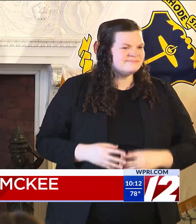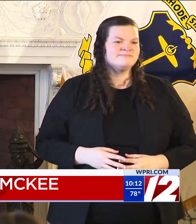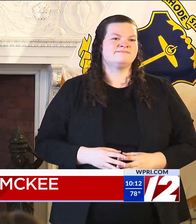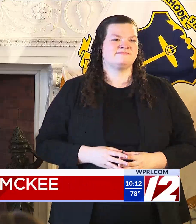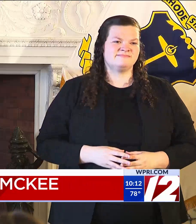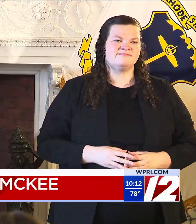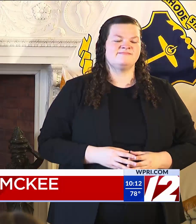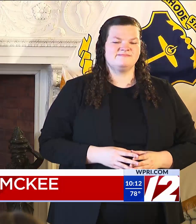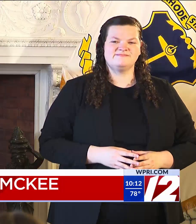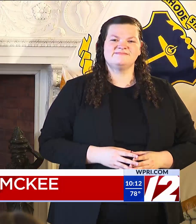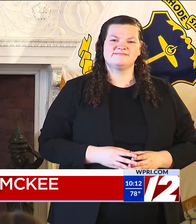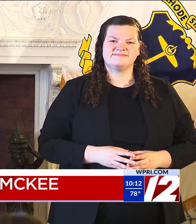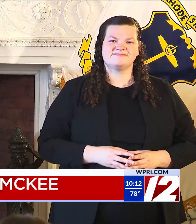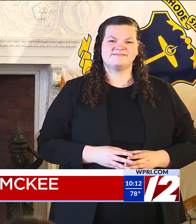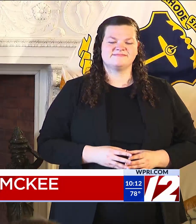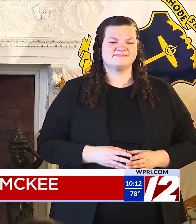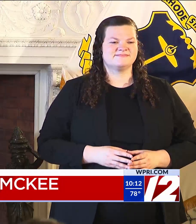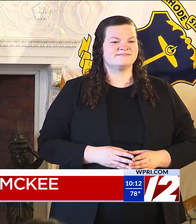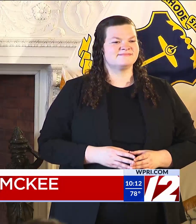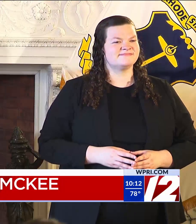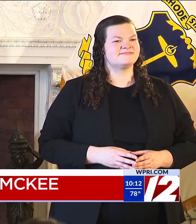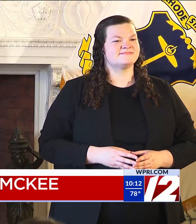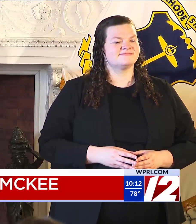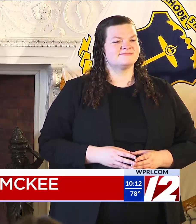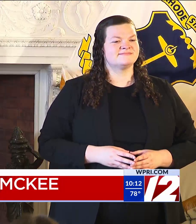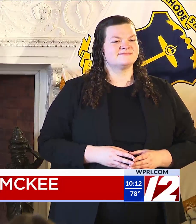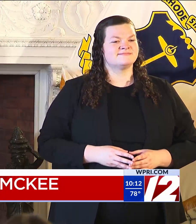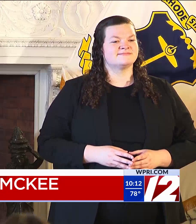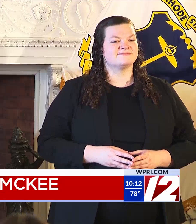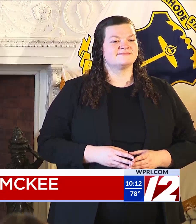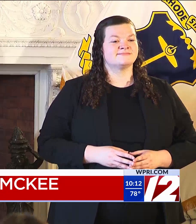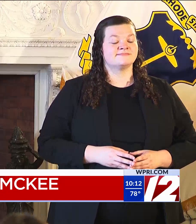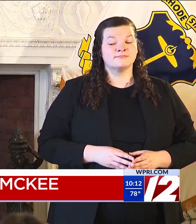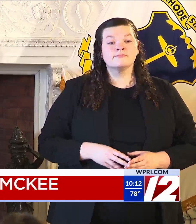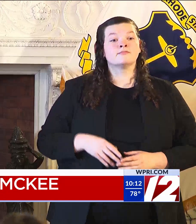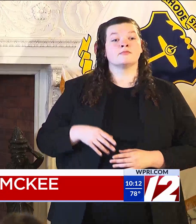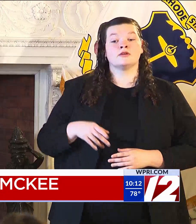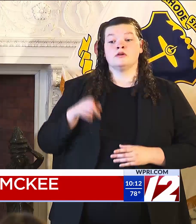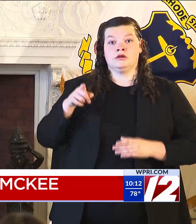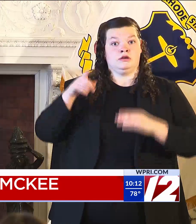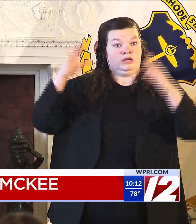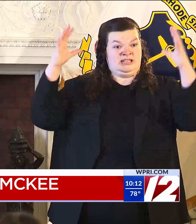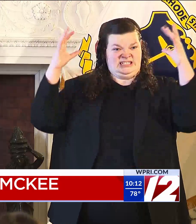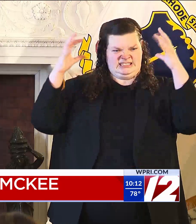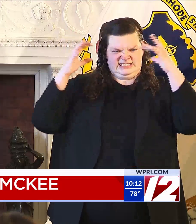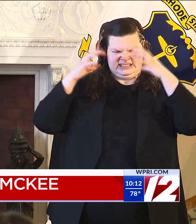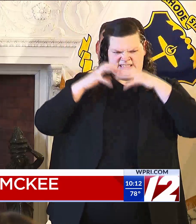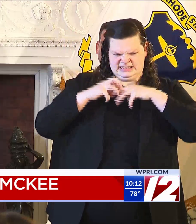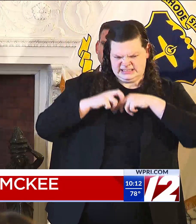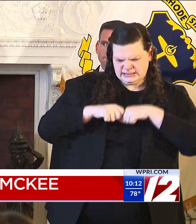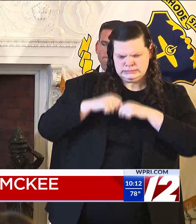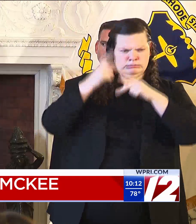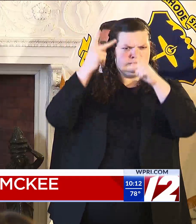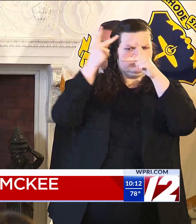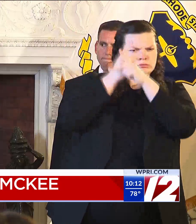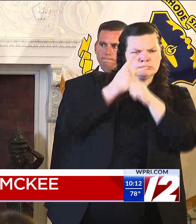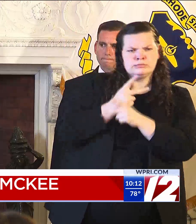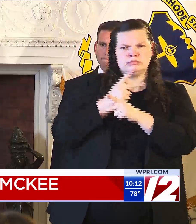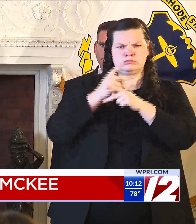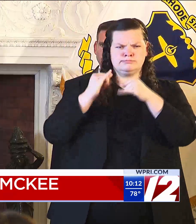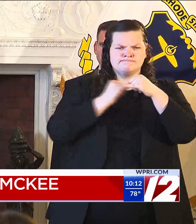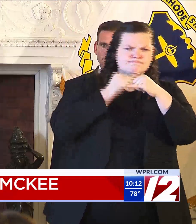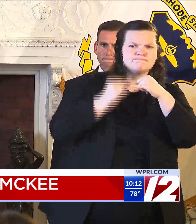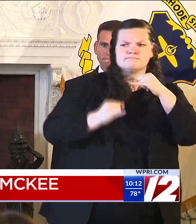From finalizing the demolition schedule to securing $220 million in federal